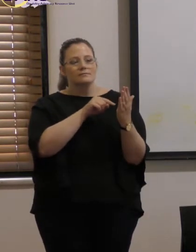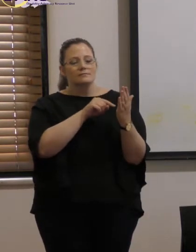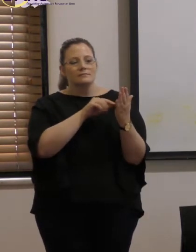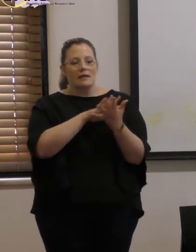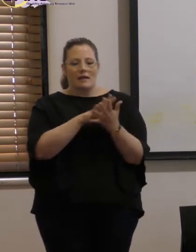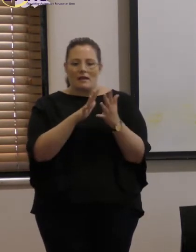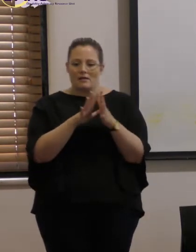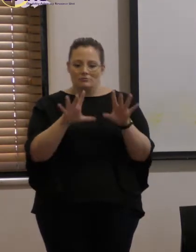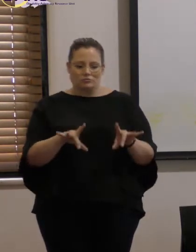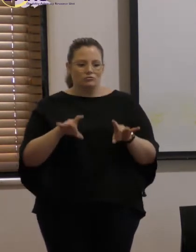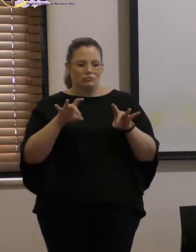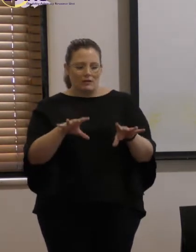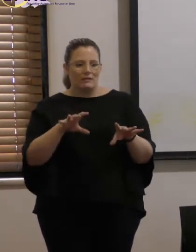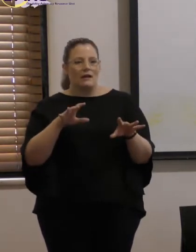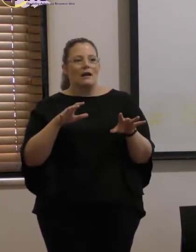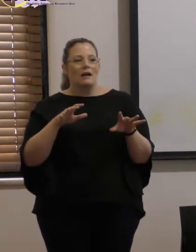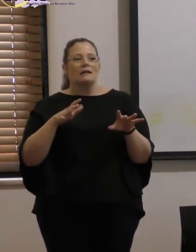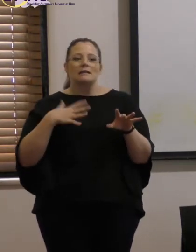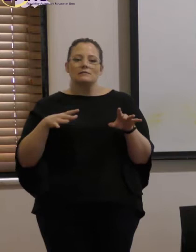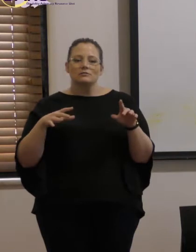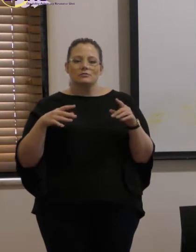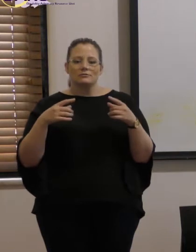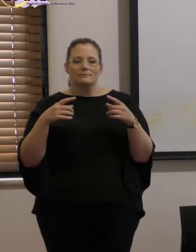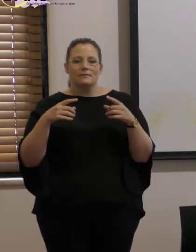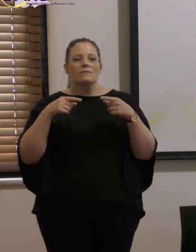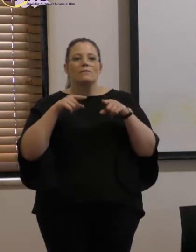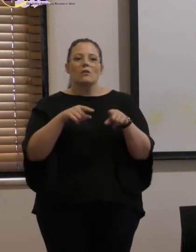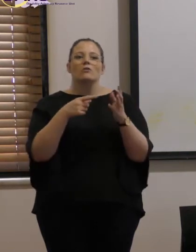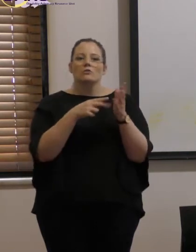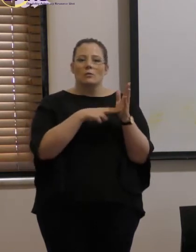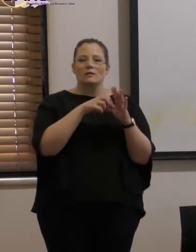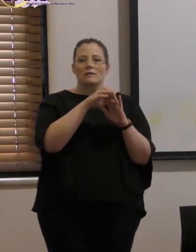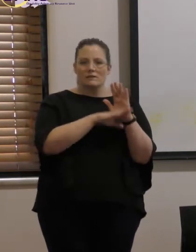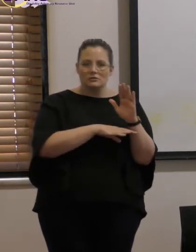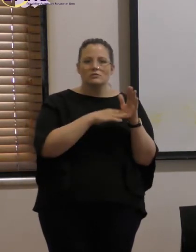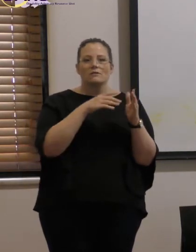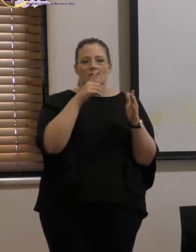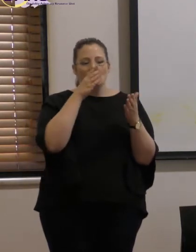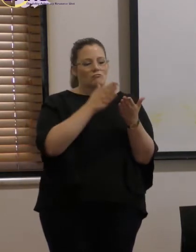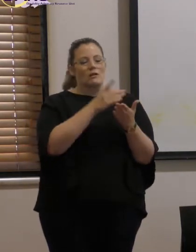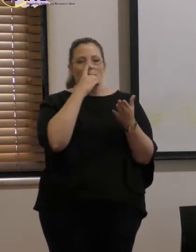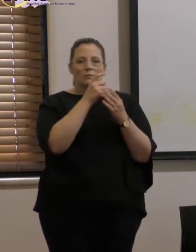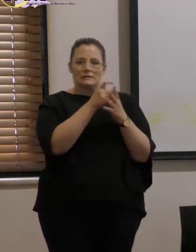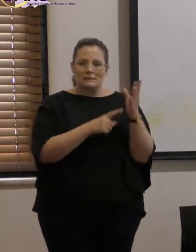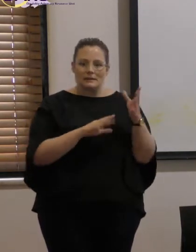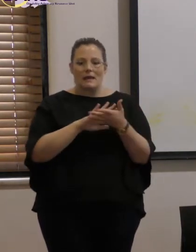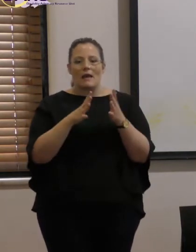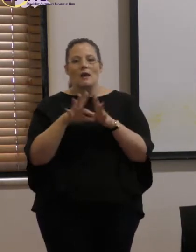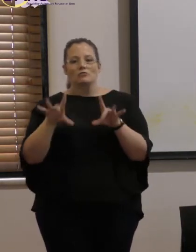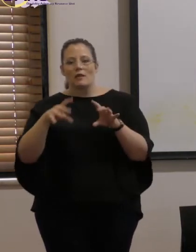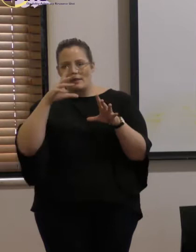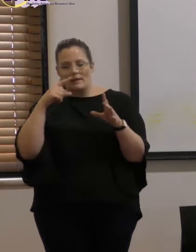how Australia is meant to meet its obligations under the Convention of the Rights of People with Disability. And it covers all levels of